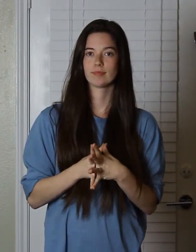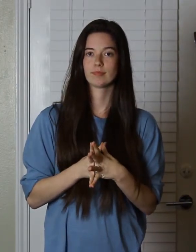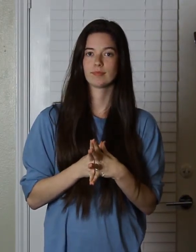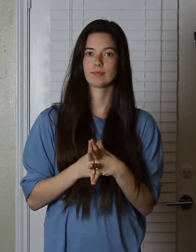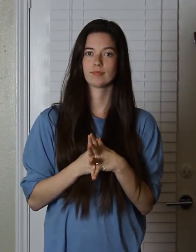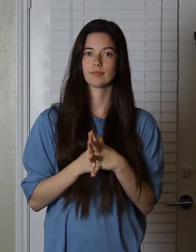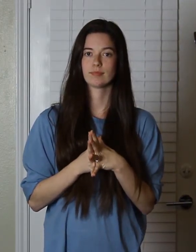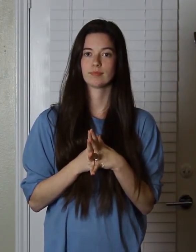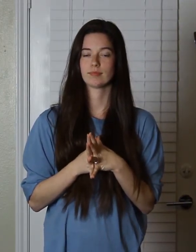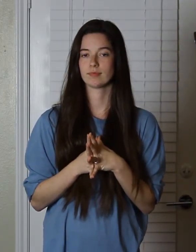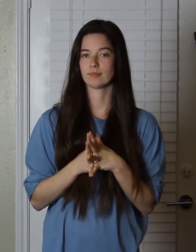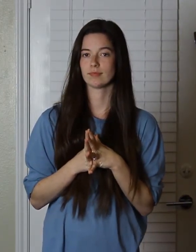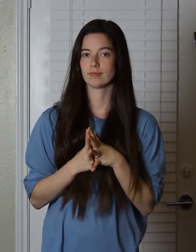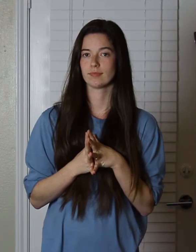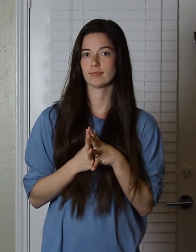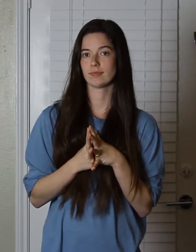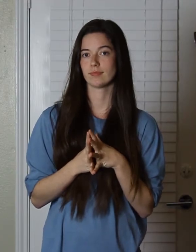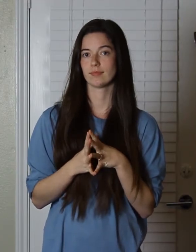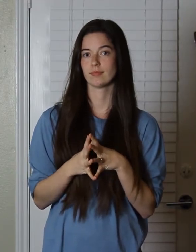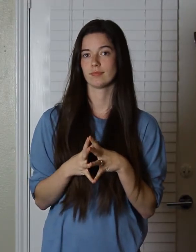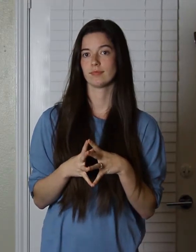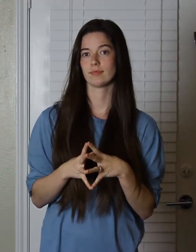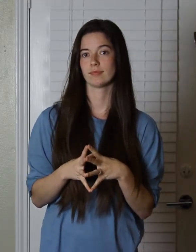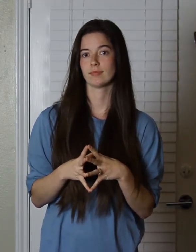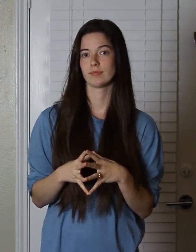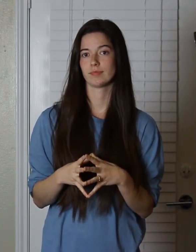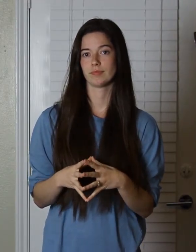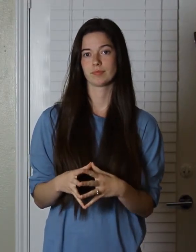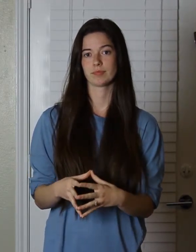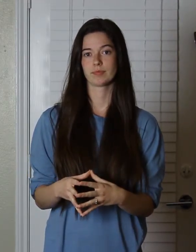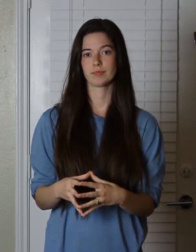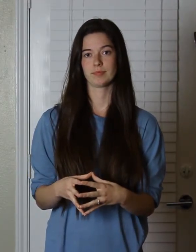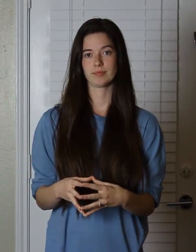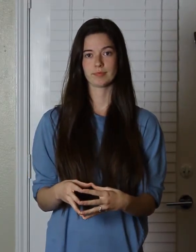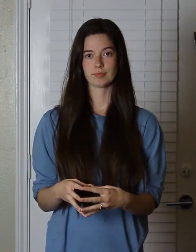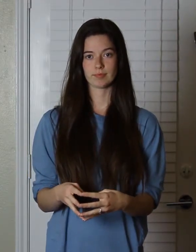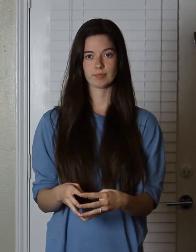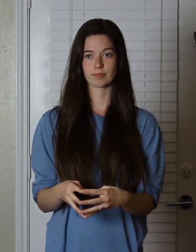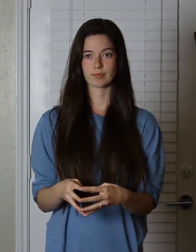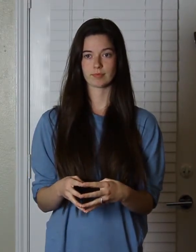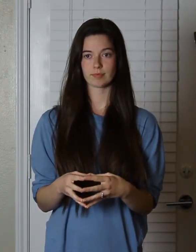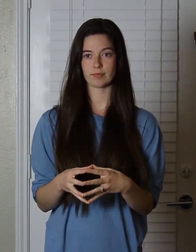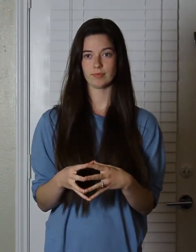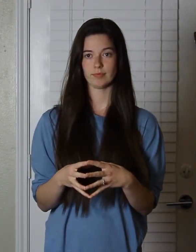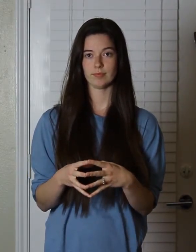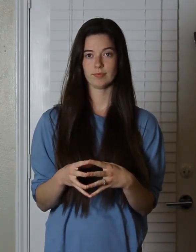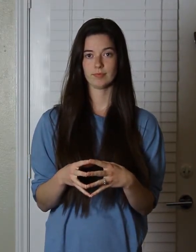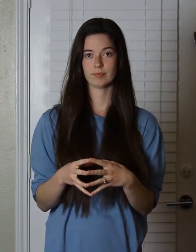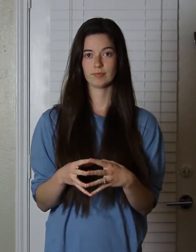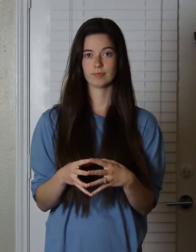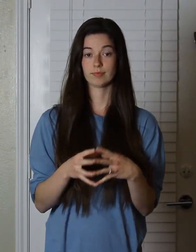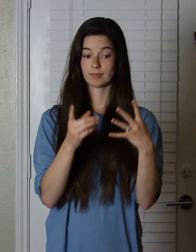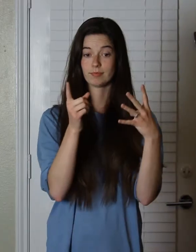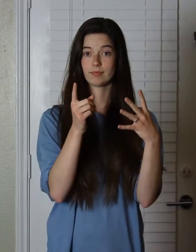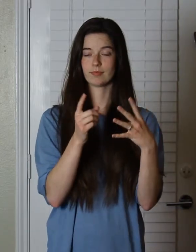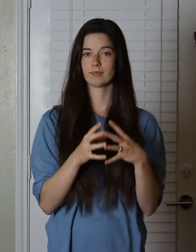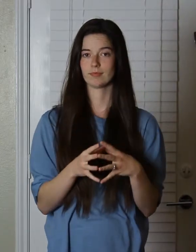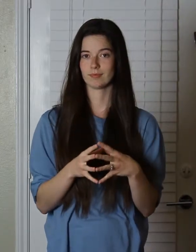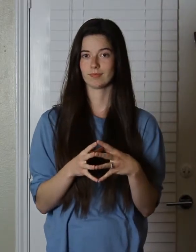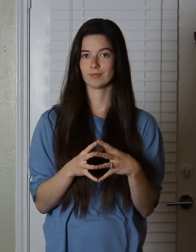Condensation is when water vapor in the air gets cold and changes back into liquid, forming clouds. The 3 main categories